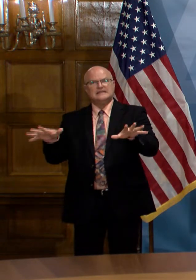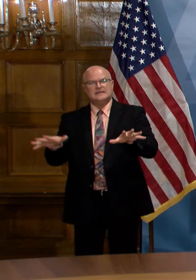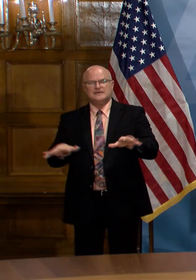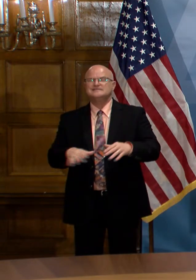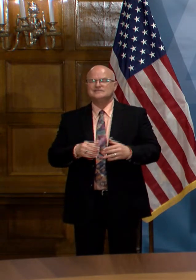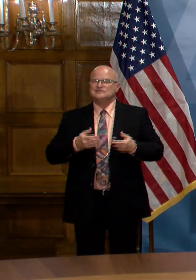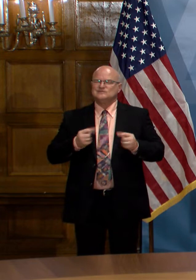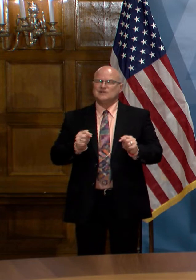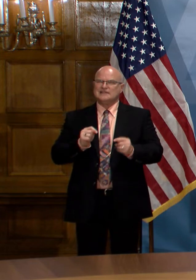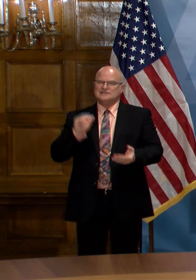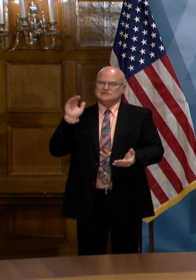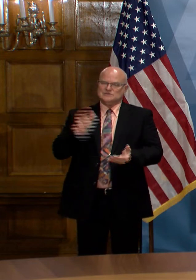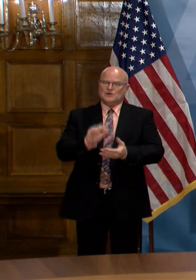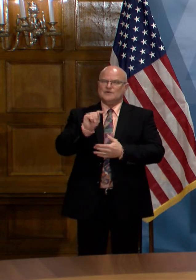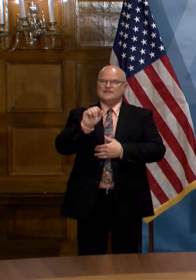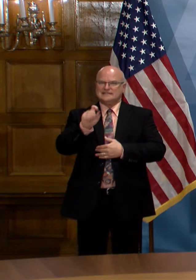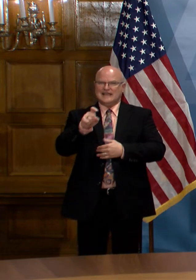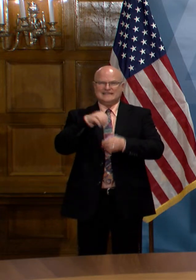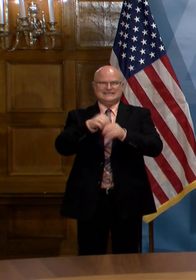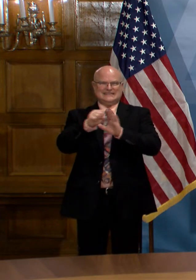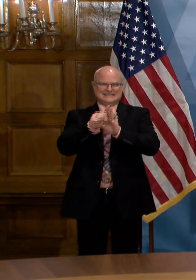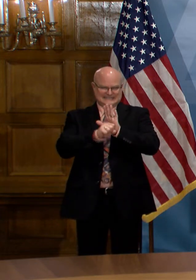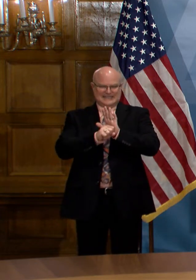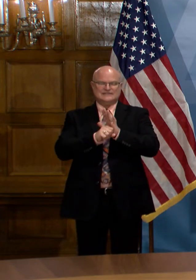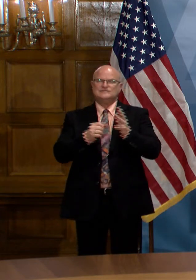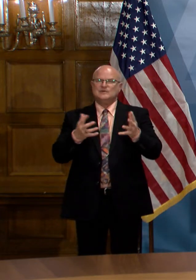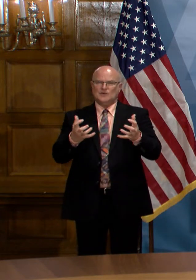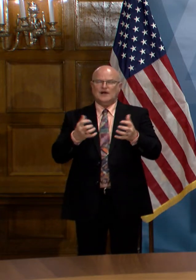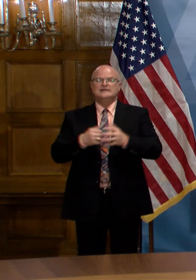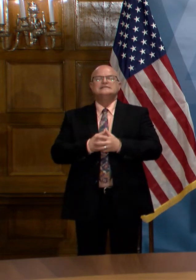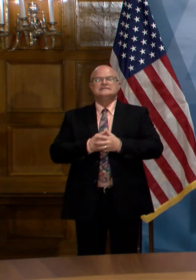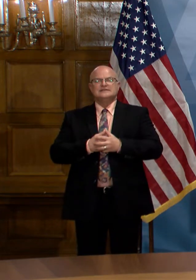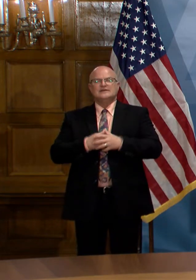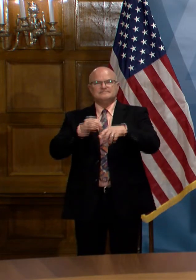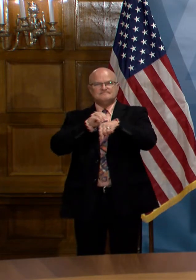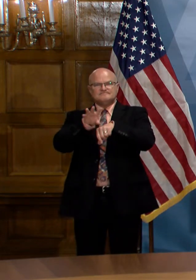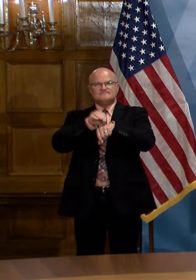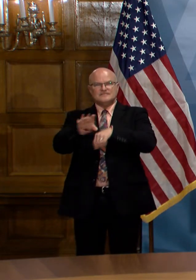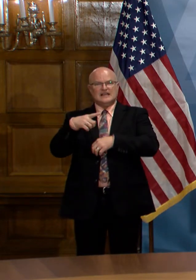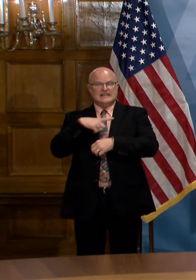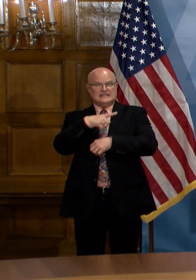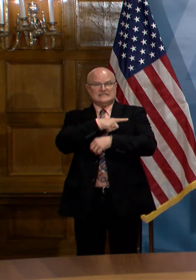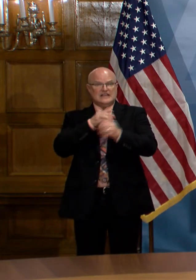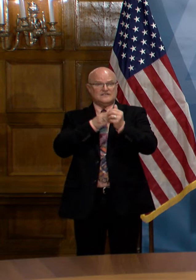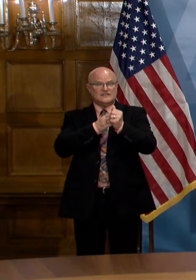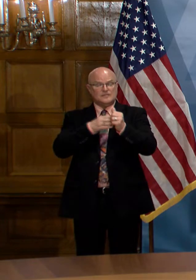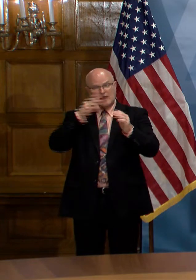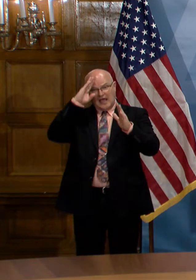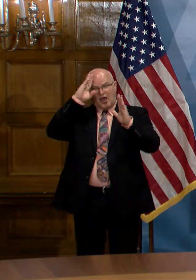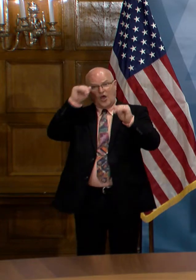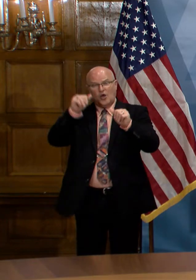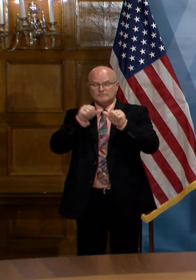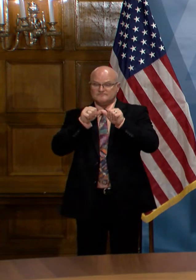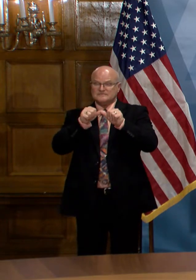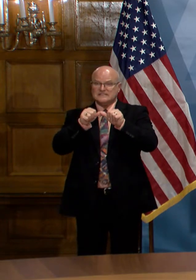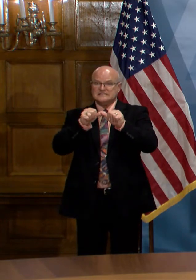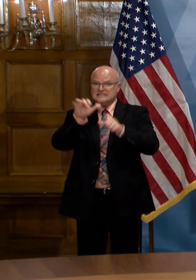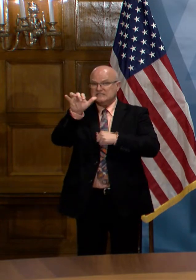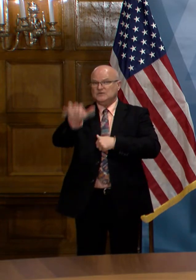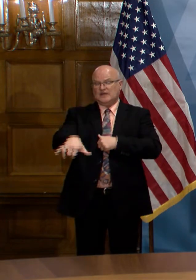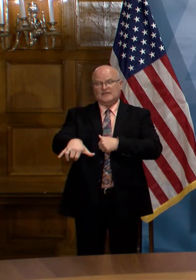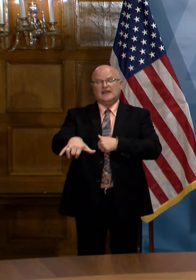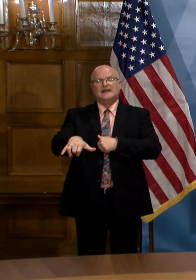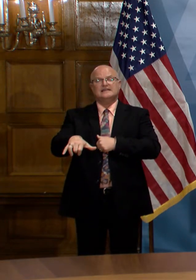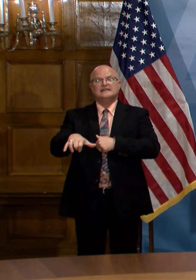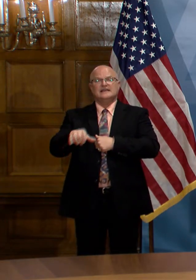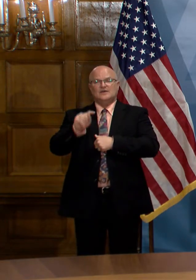lower taxes in this state. So I have advised the legislative leadership that I hope that they will proceed